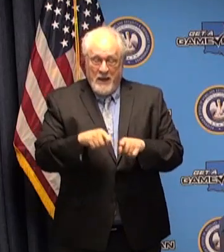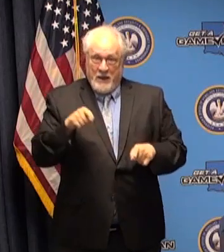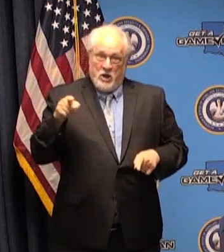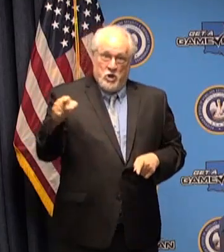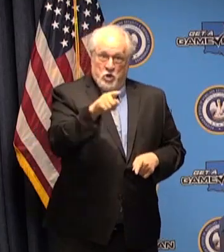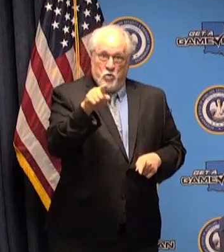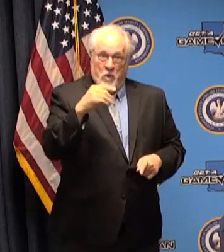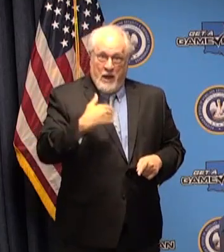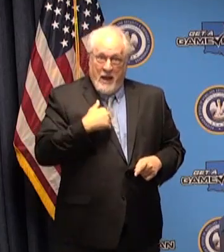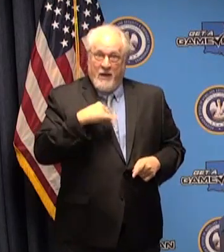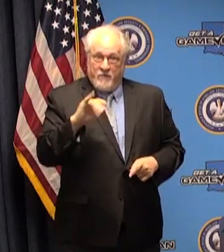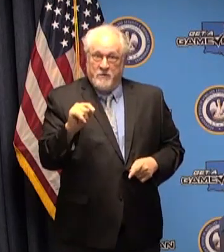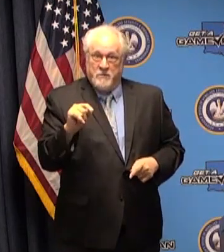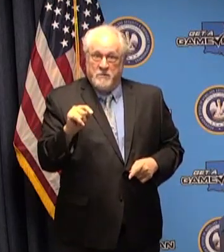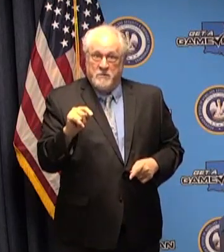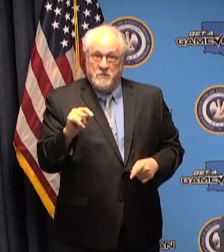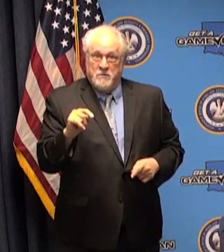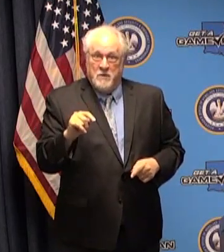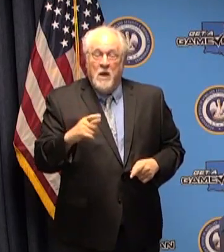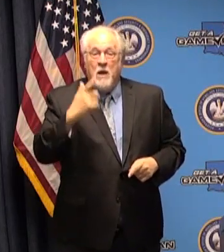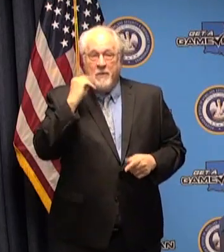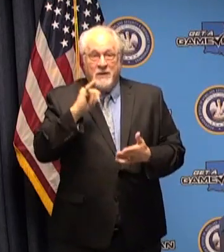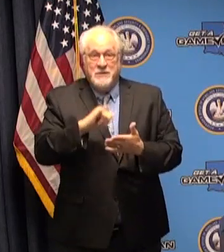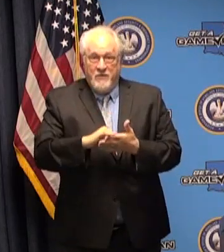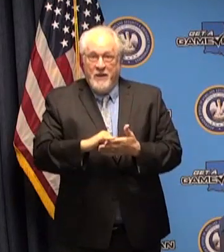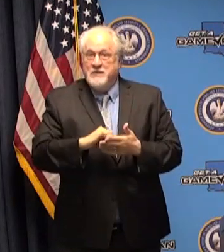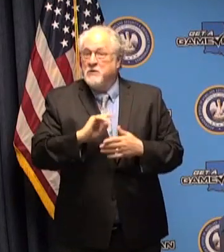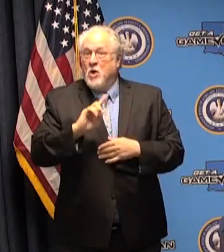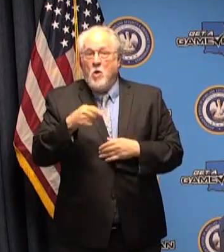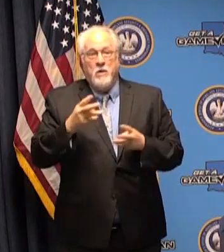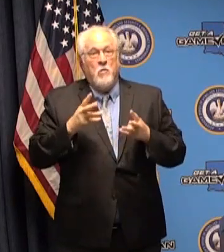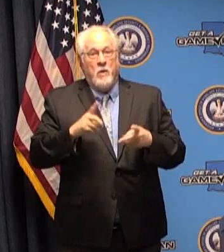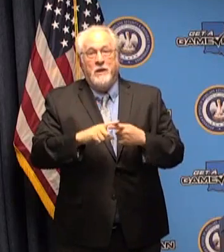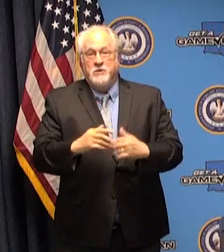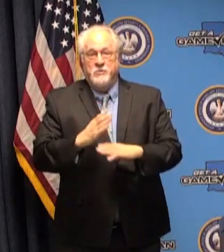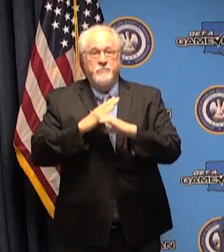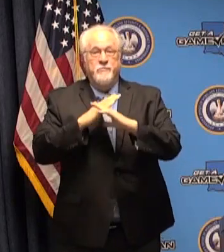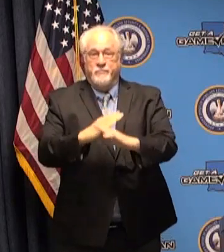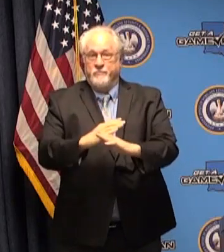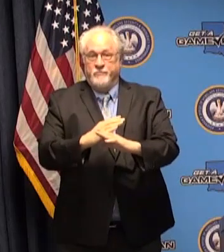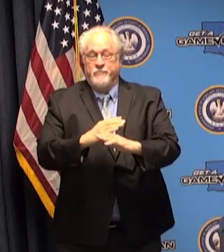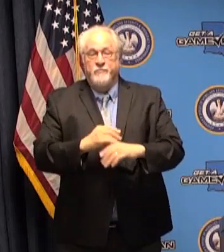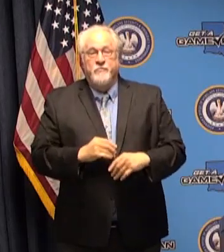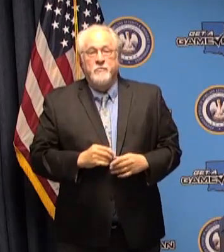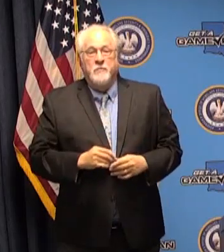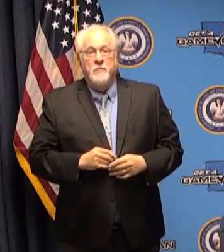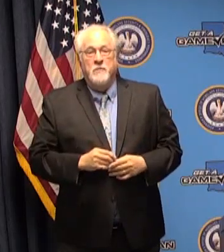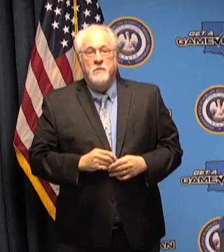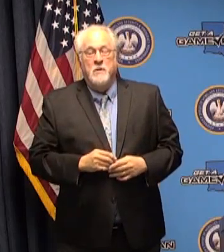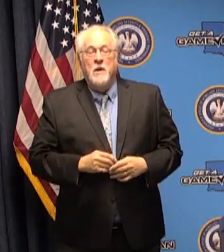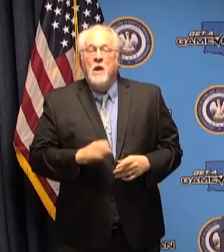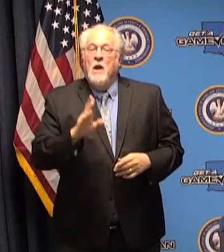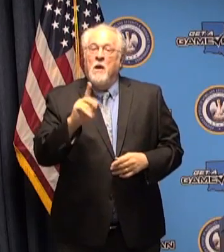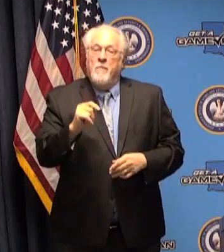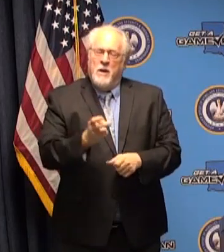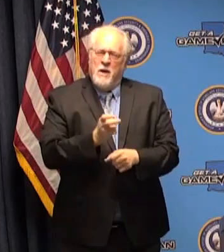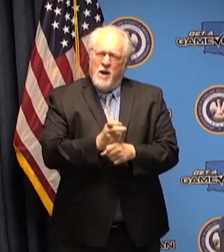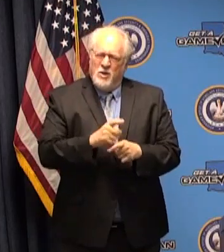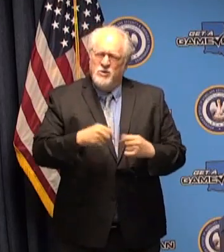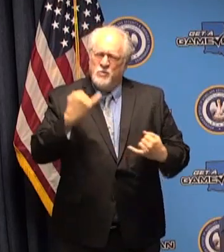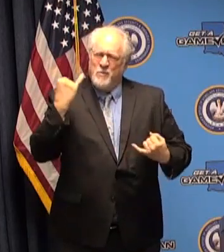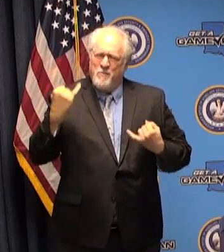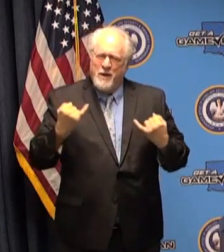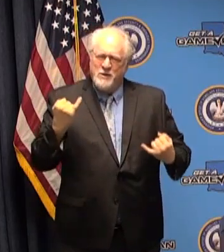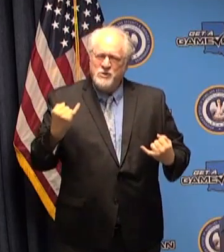have coronavirus, because that's really the only way that we're going to be effective. But it is hard to